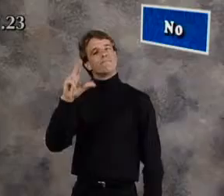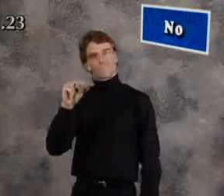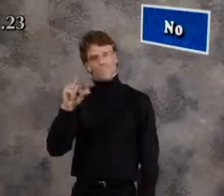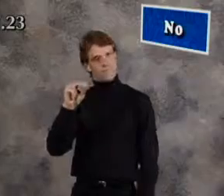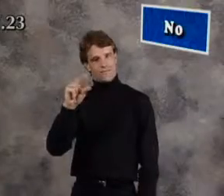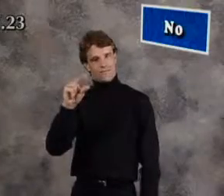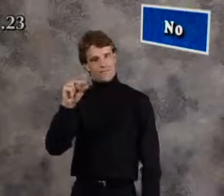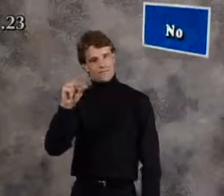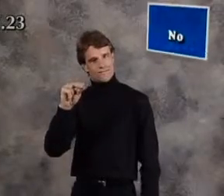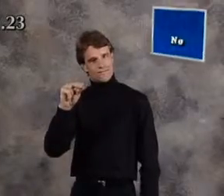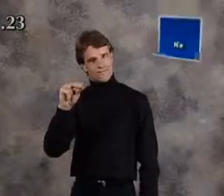No.